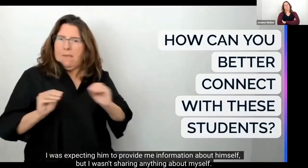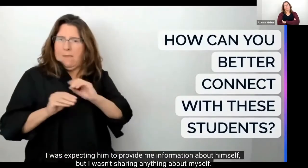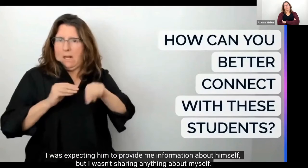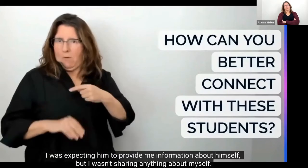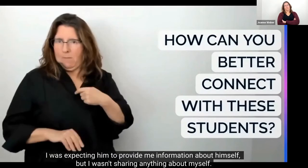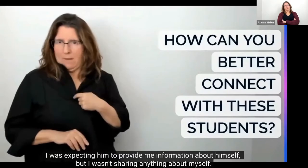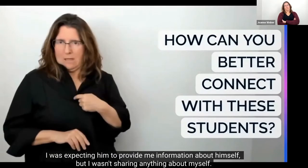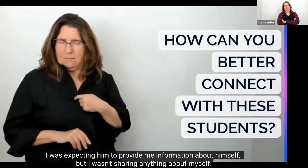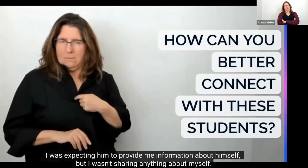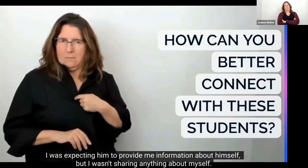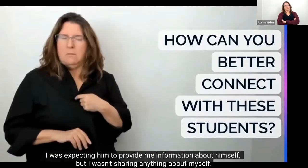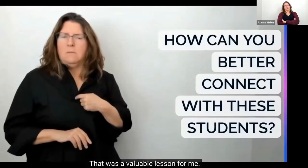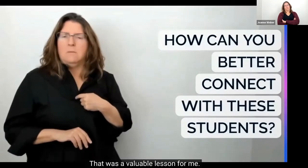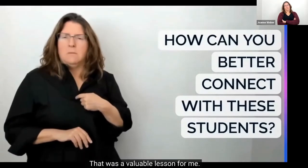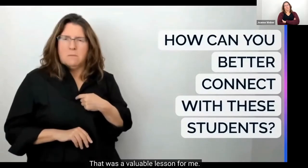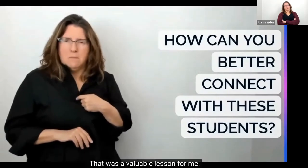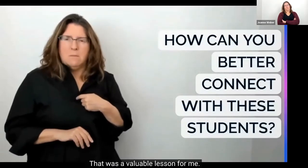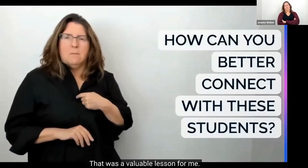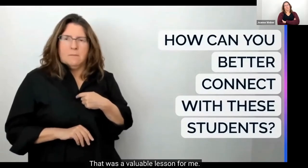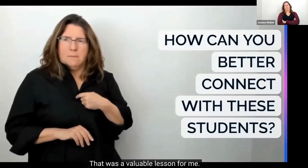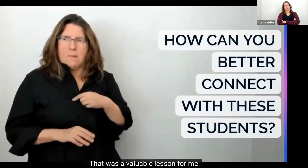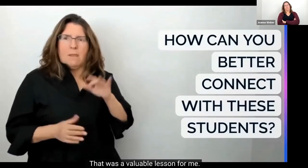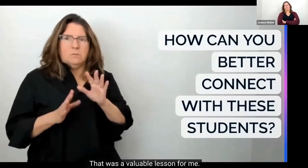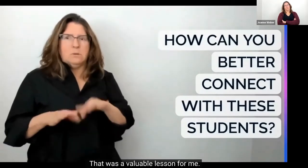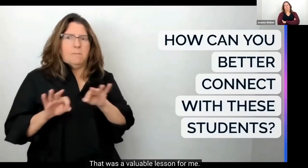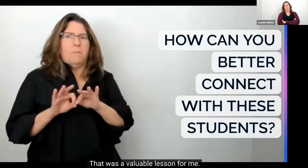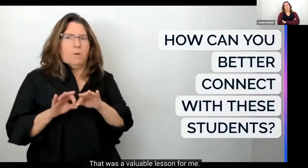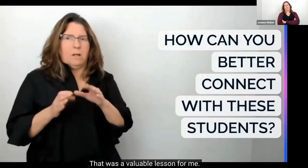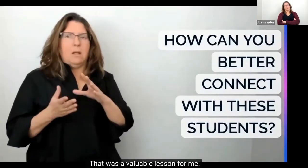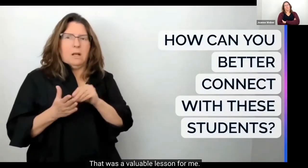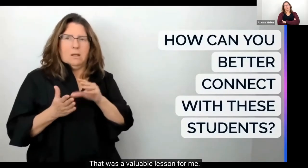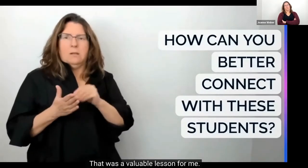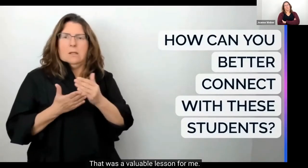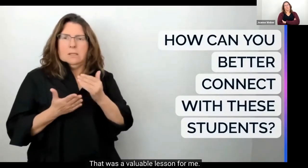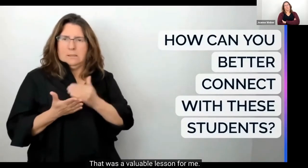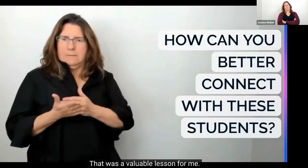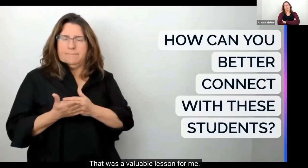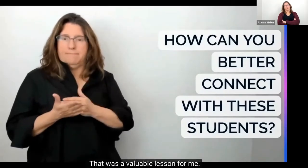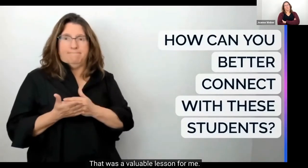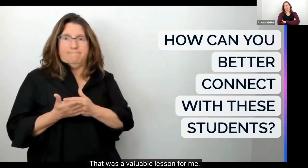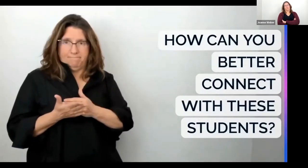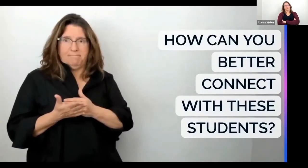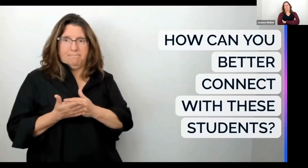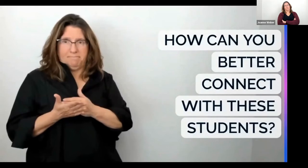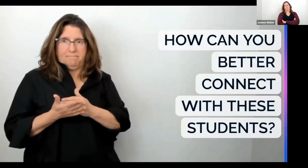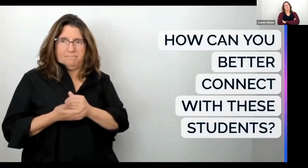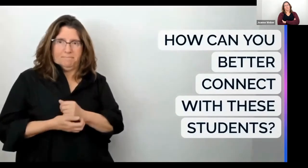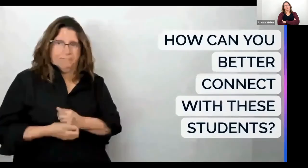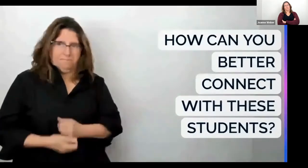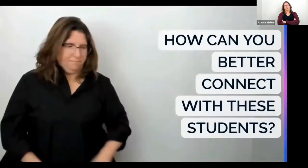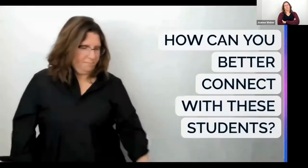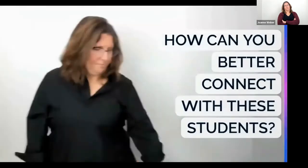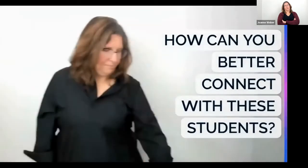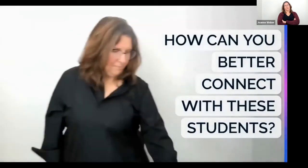sharing anything about myself. That was a valuable lesson for me.